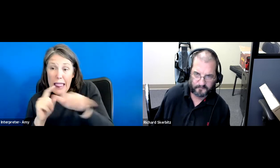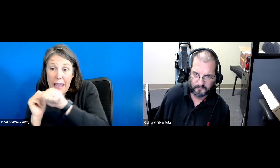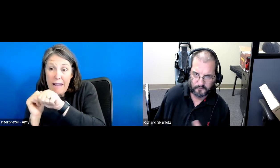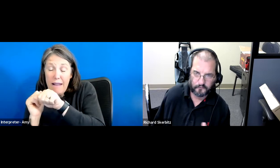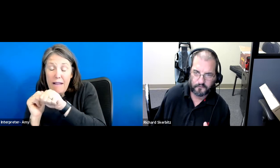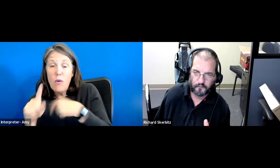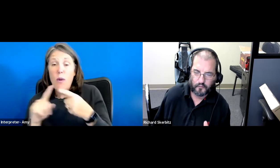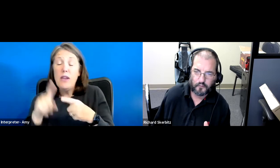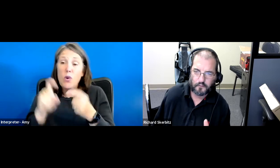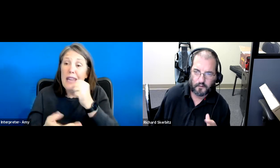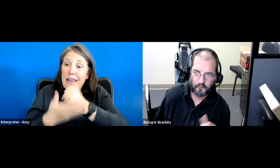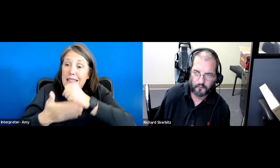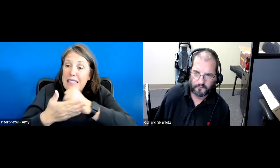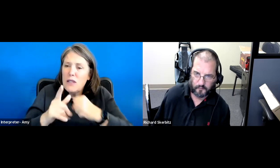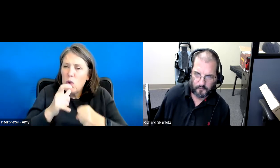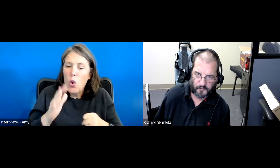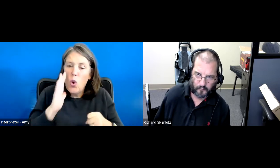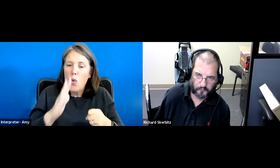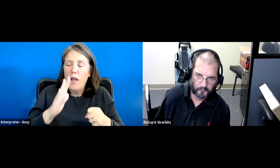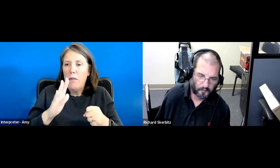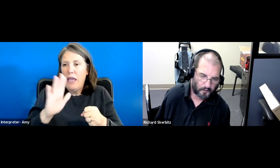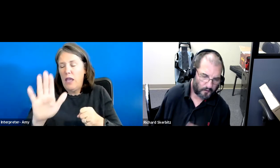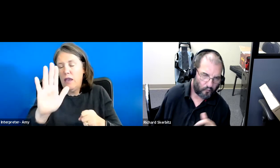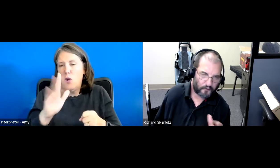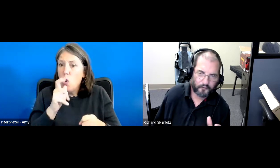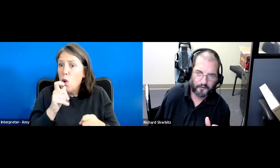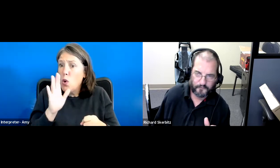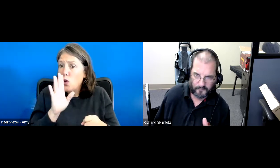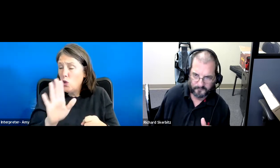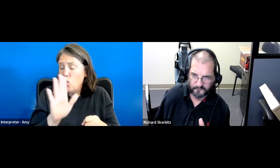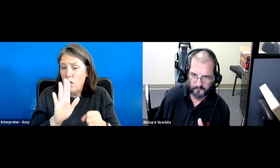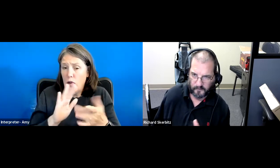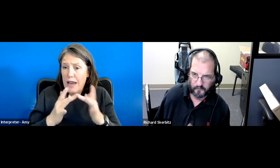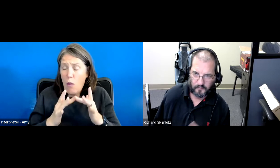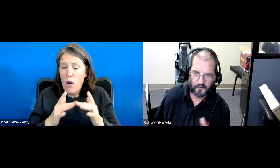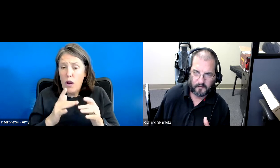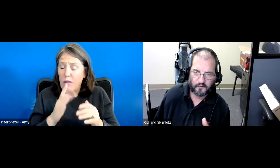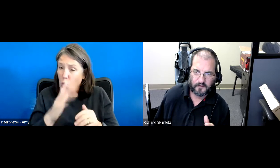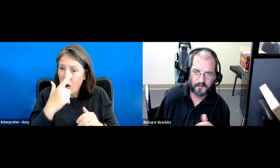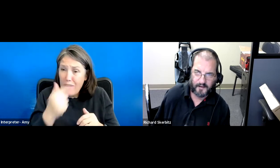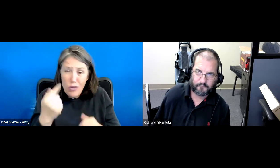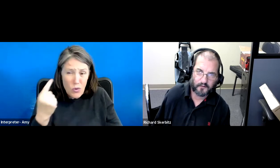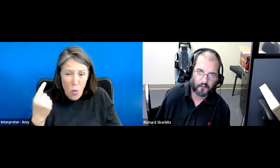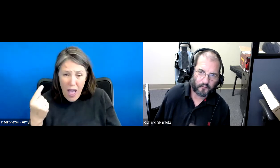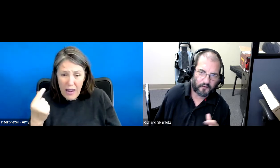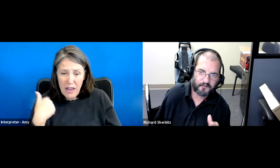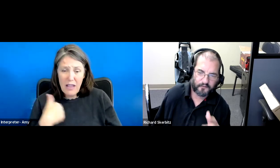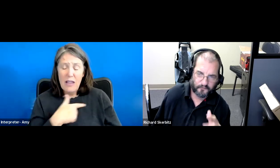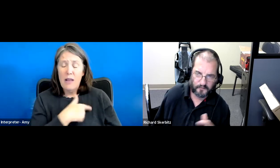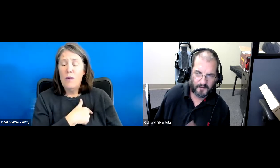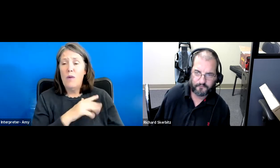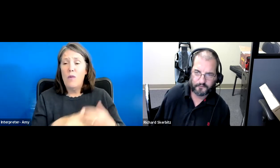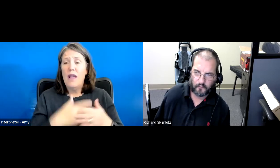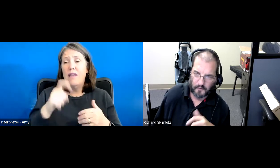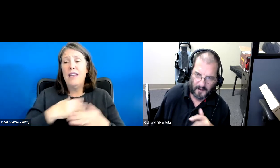some assistance, who's going to be your network, what are your interests. You know, we all need to